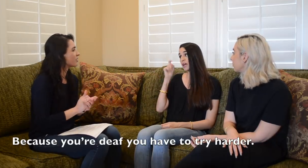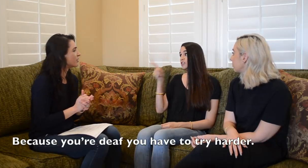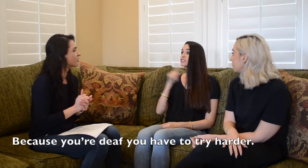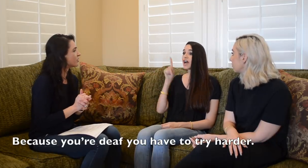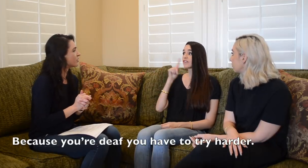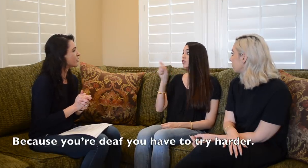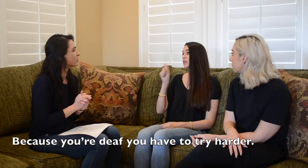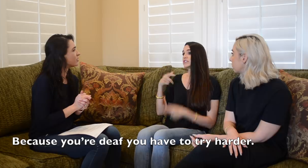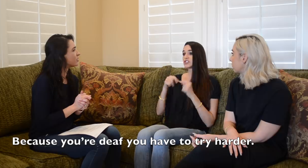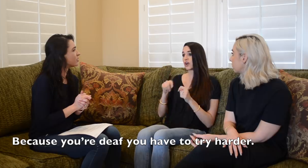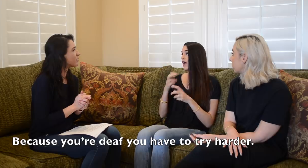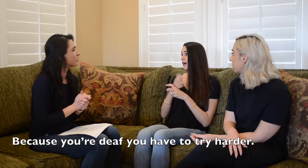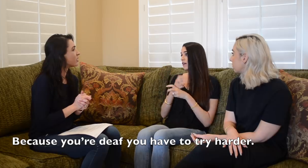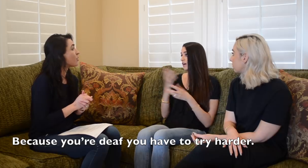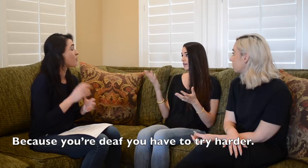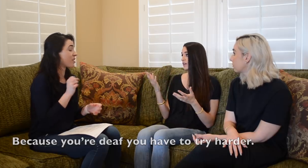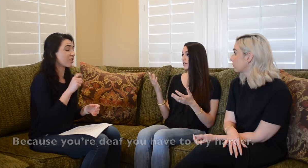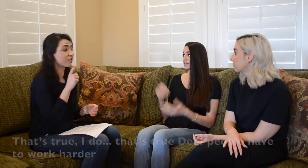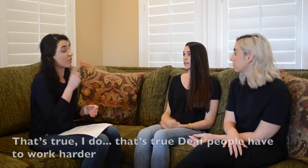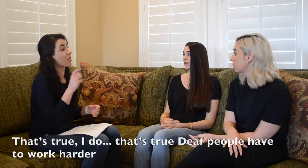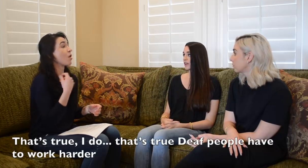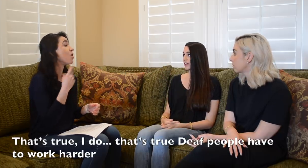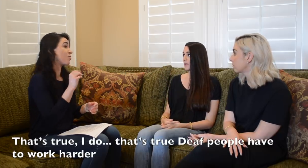Because you're deaf, you need to try harder.